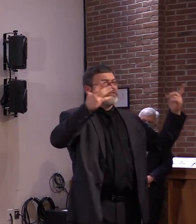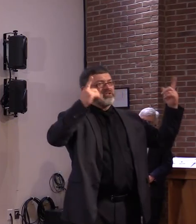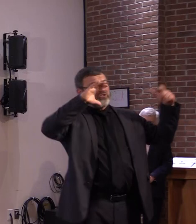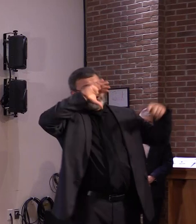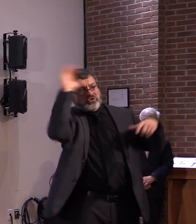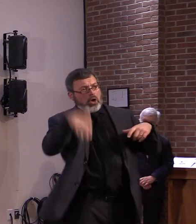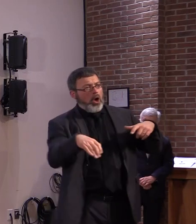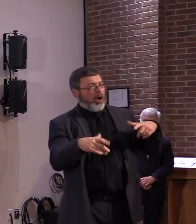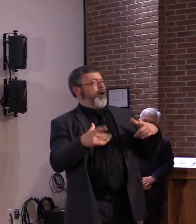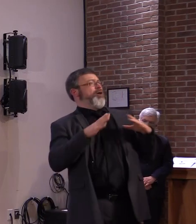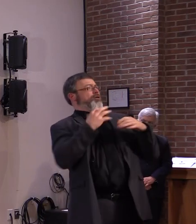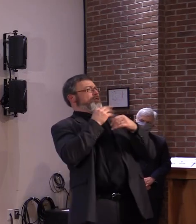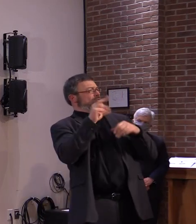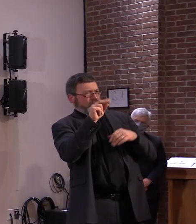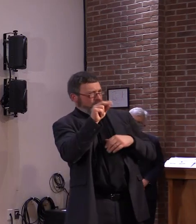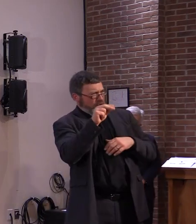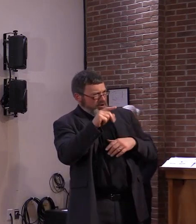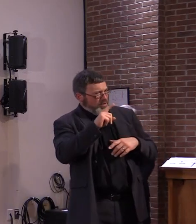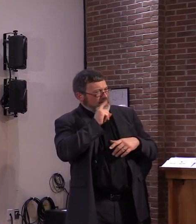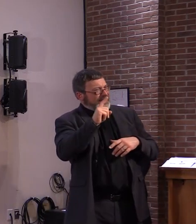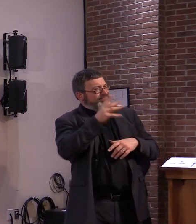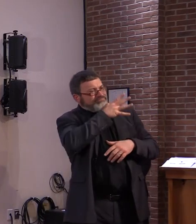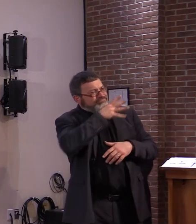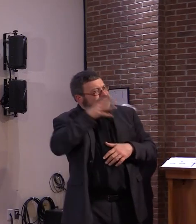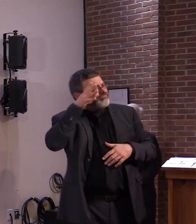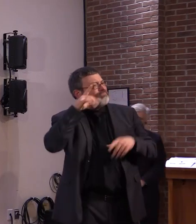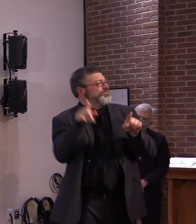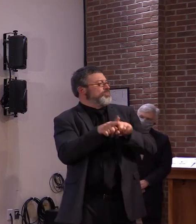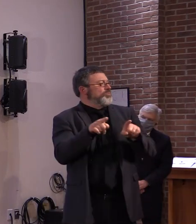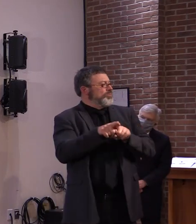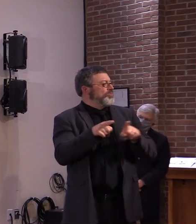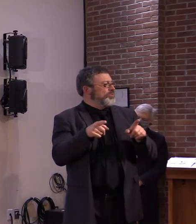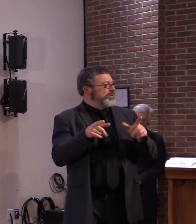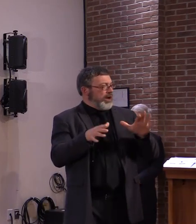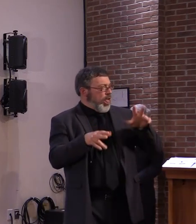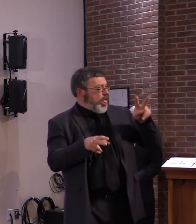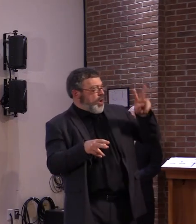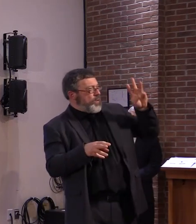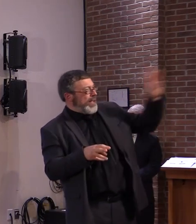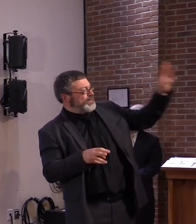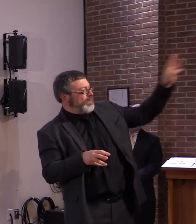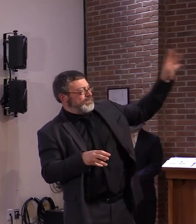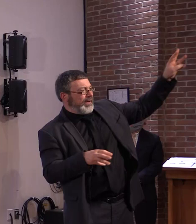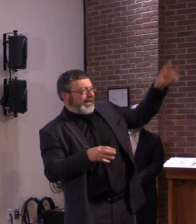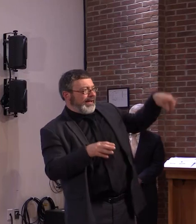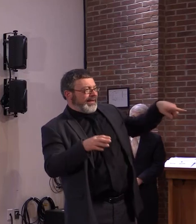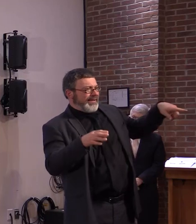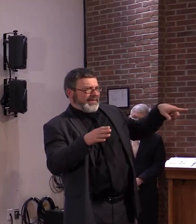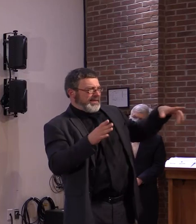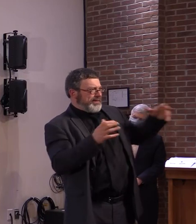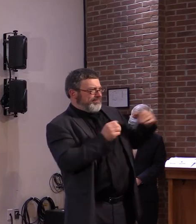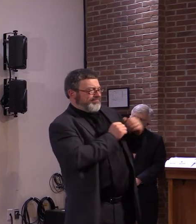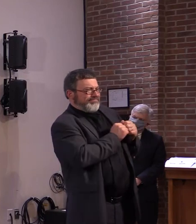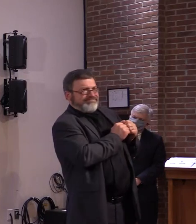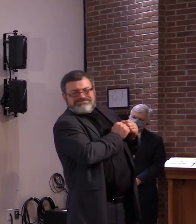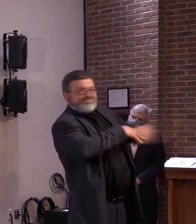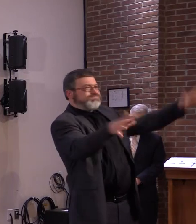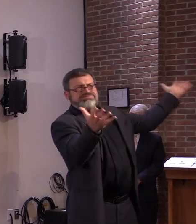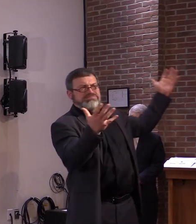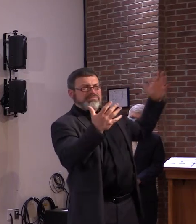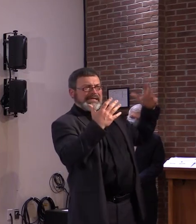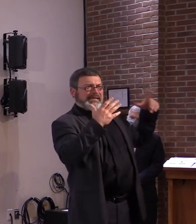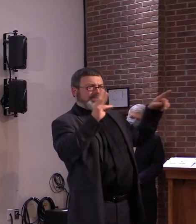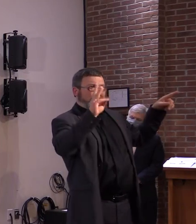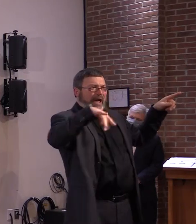summer, it was quite notable that it was more suburban and rural and not necessarily urban. And